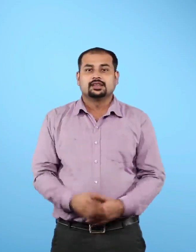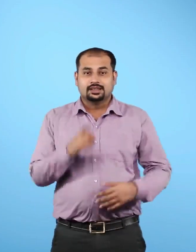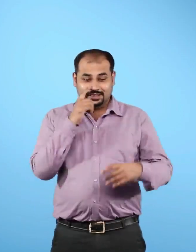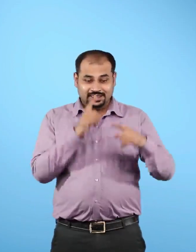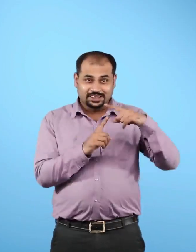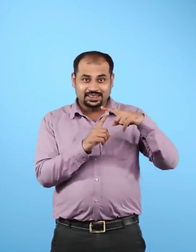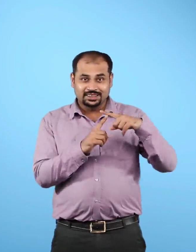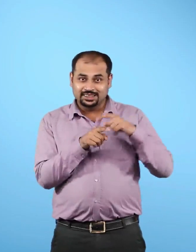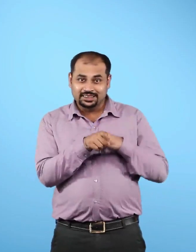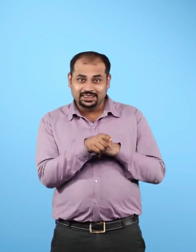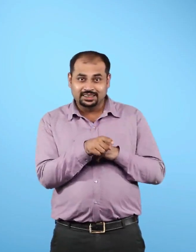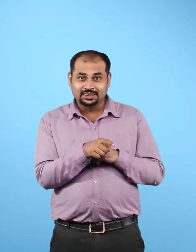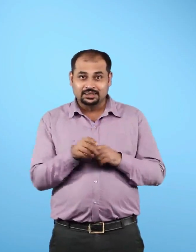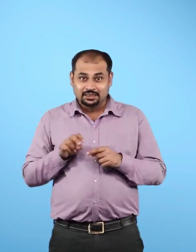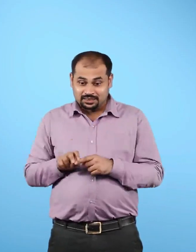Tina jumped